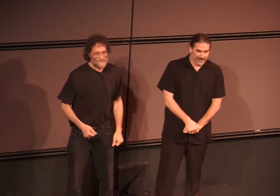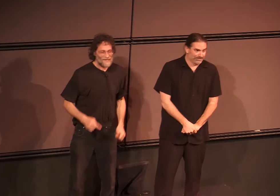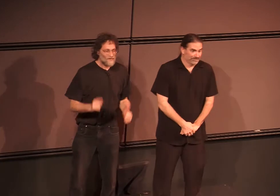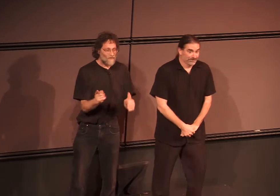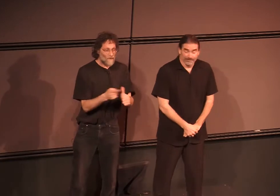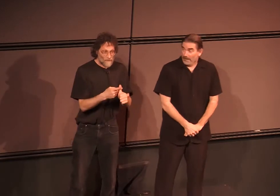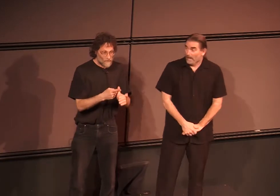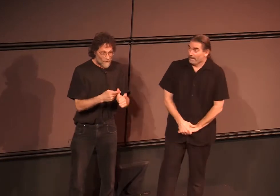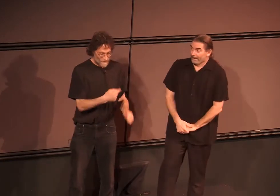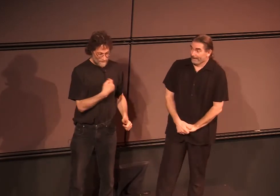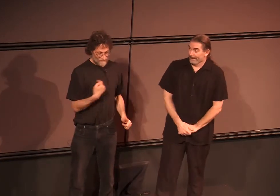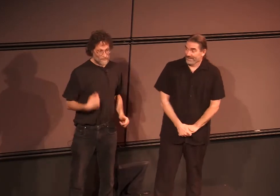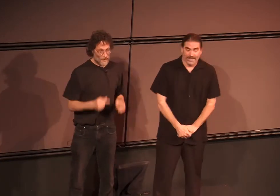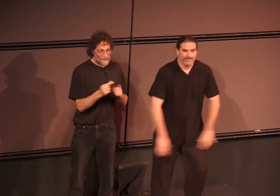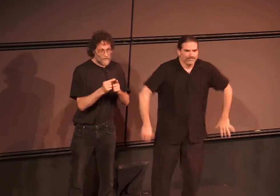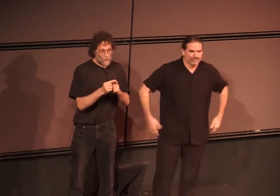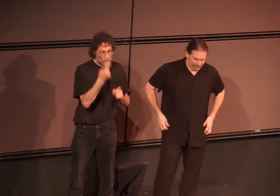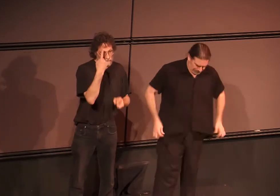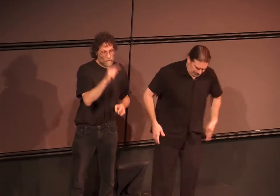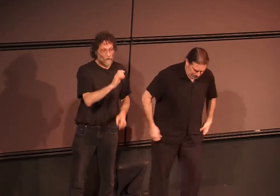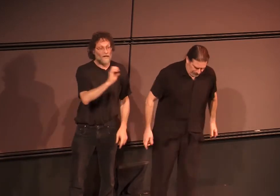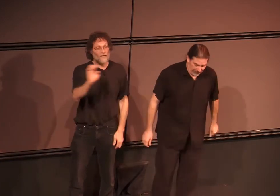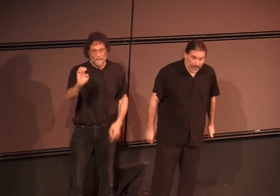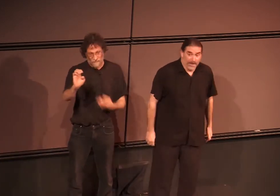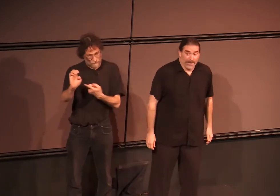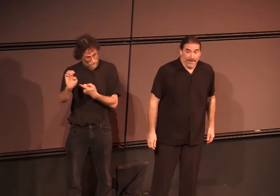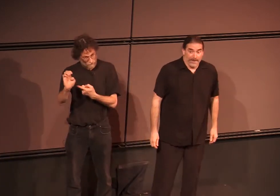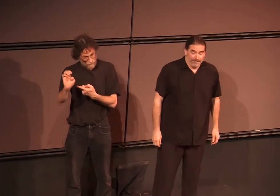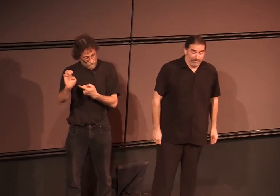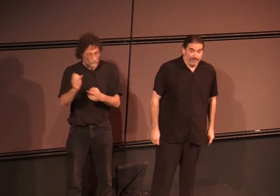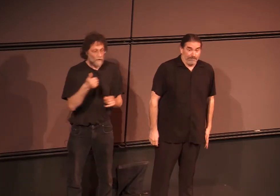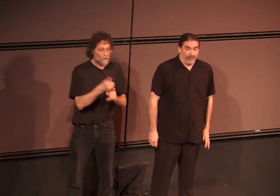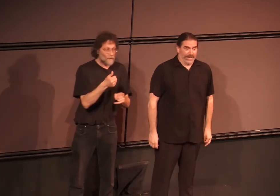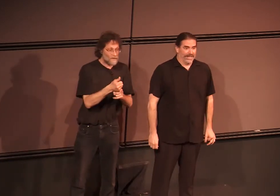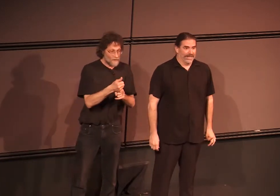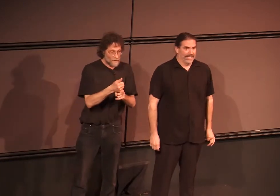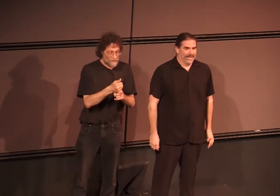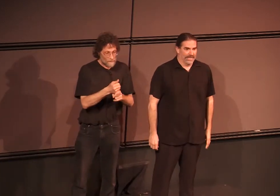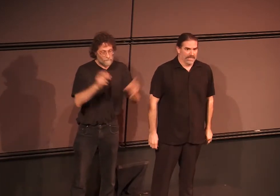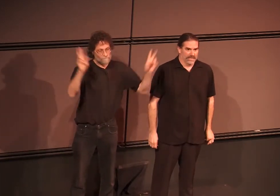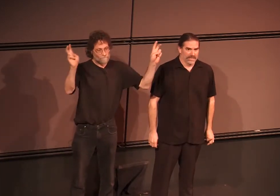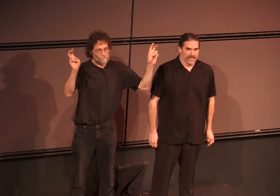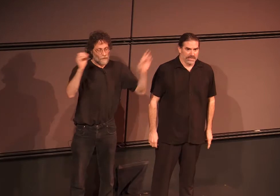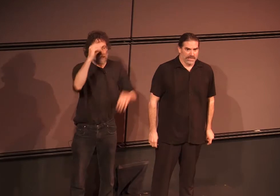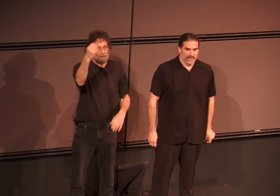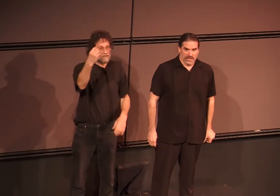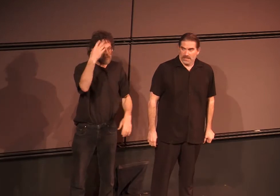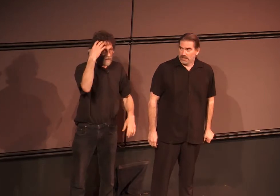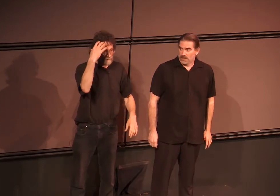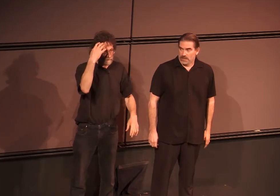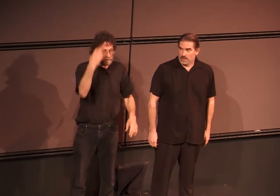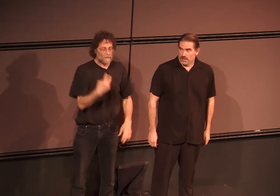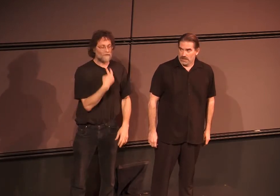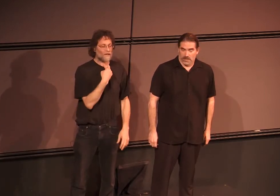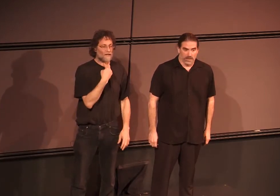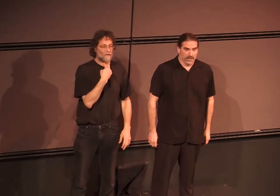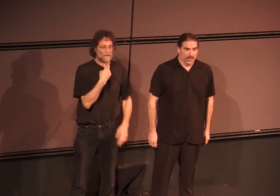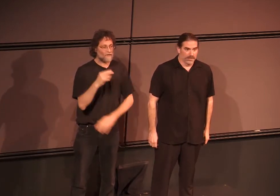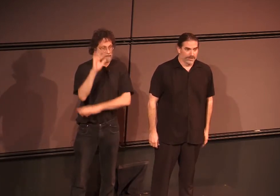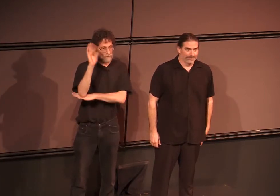The first one is the Chinese word for east, which is sun tangled in the